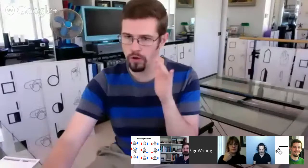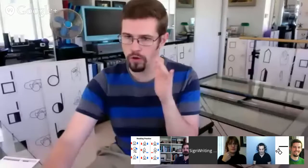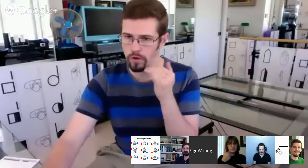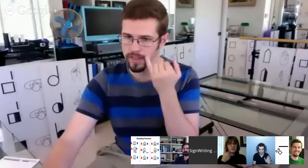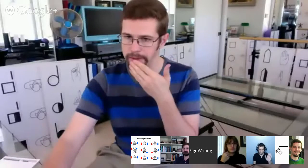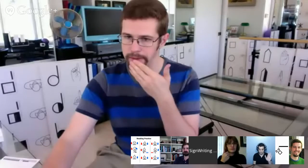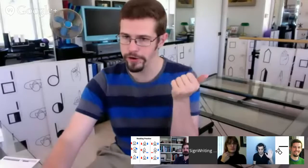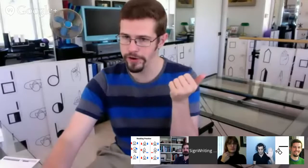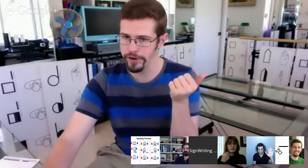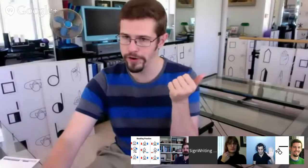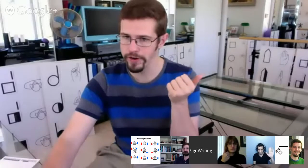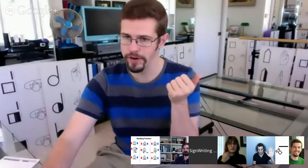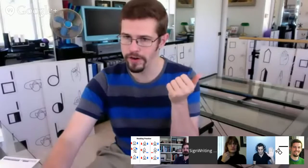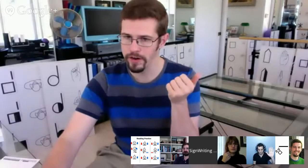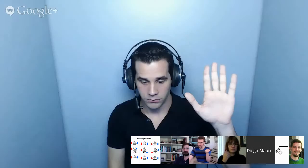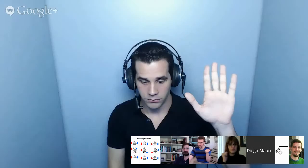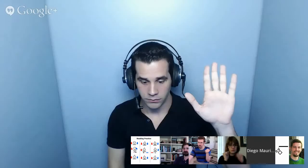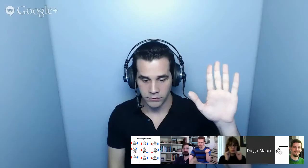don't know if it's better.